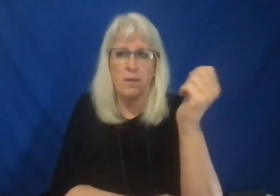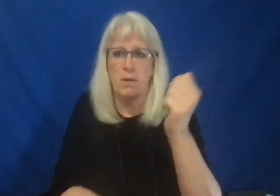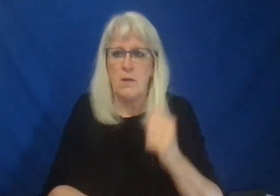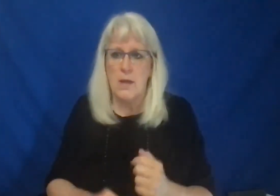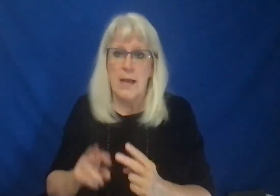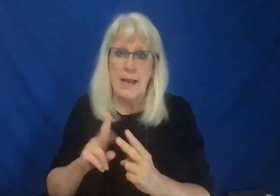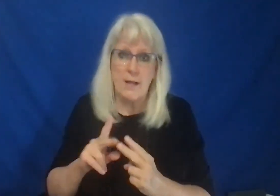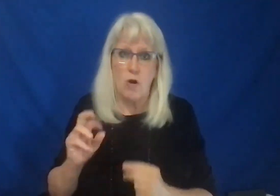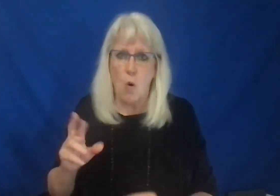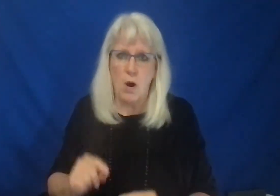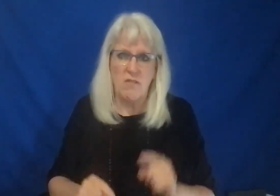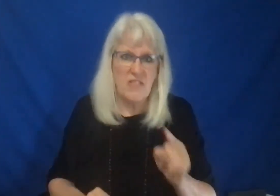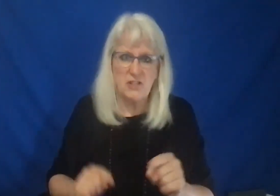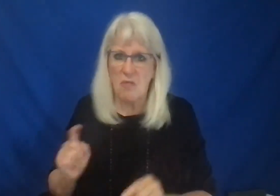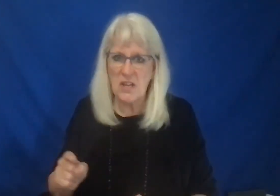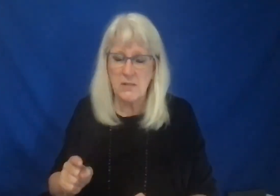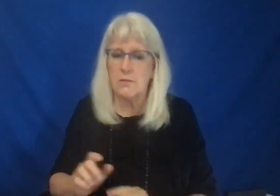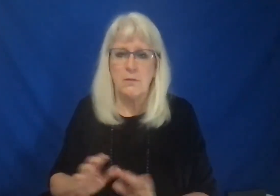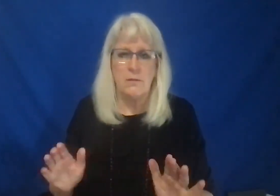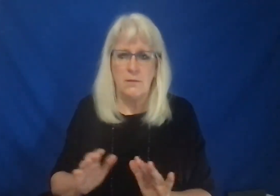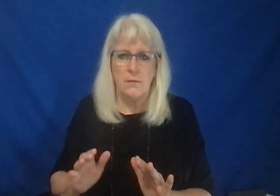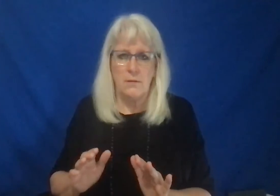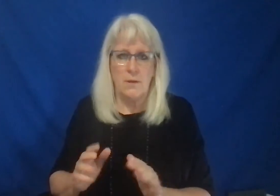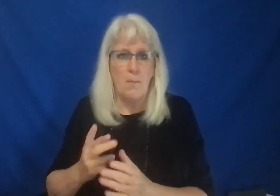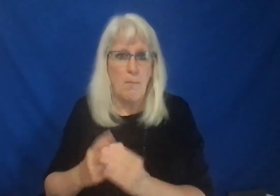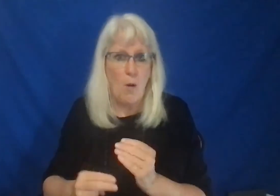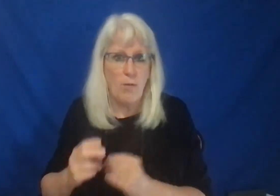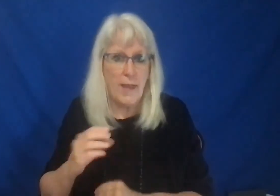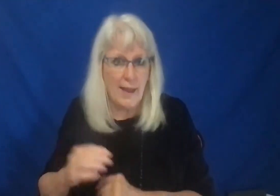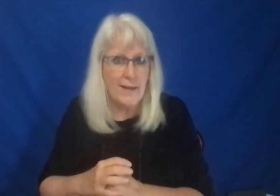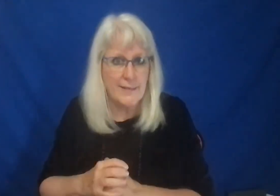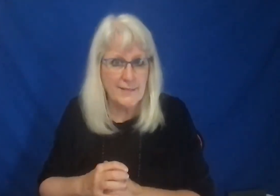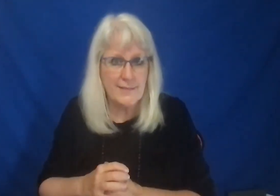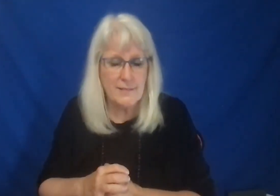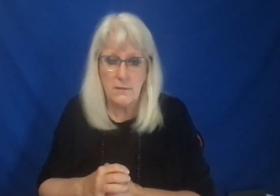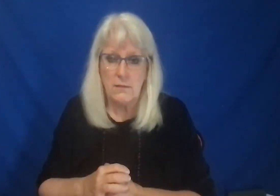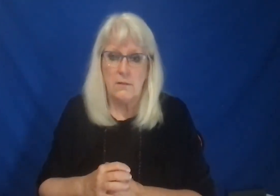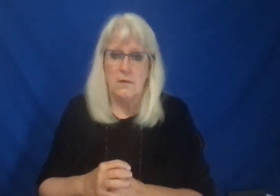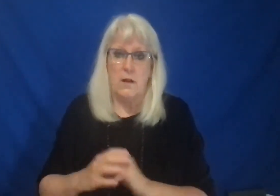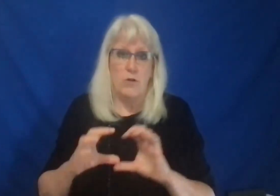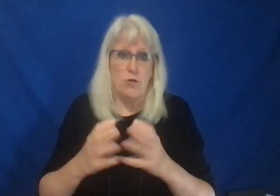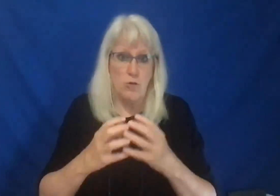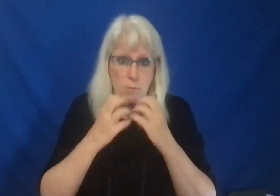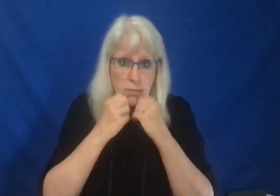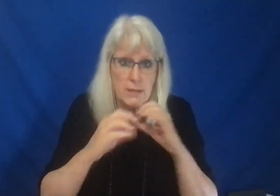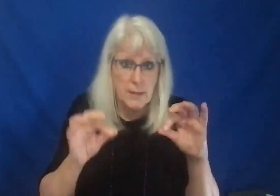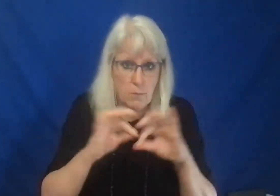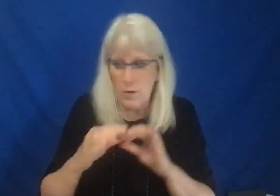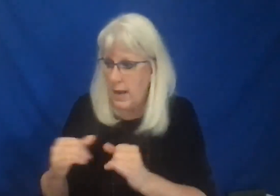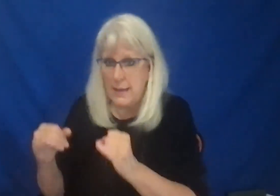or, I get to move into the both and. The group matters and the individual matters.